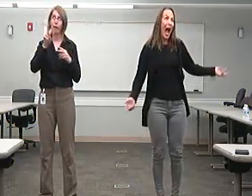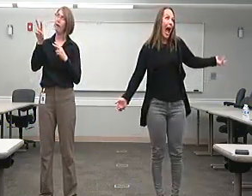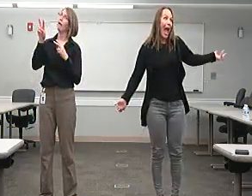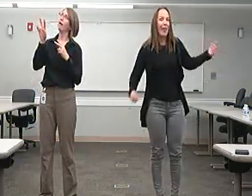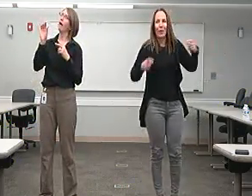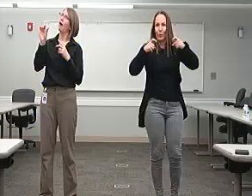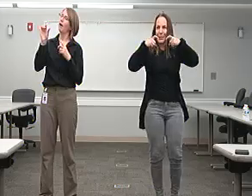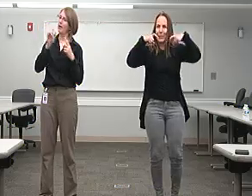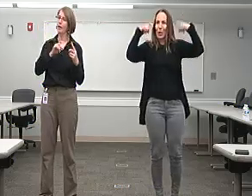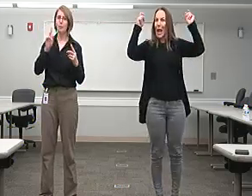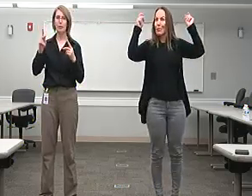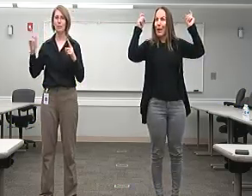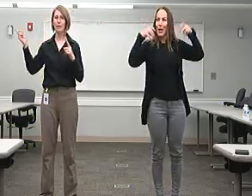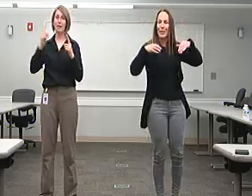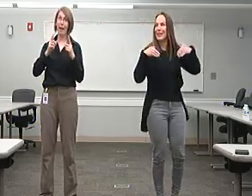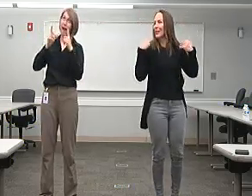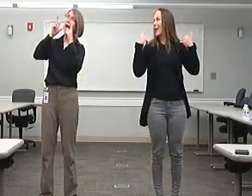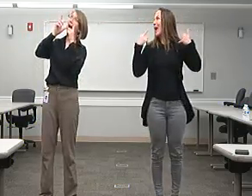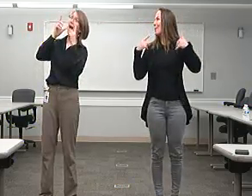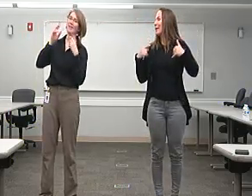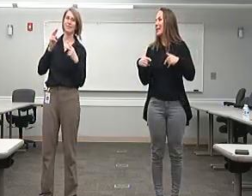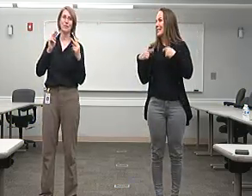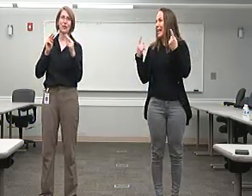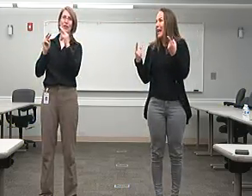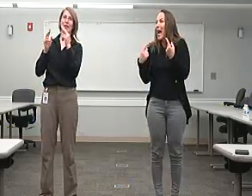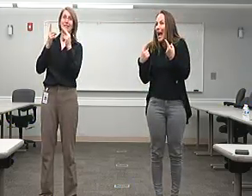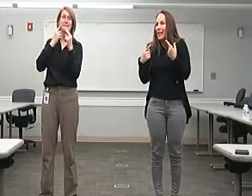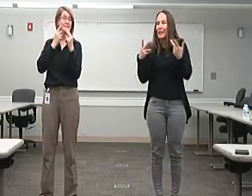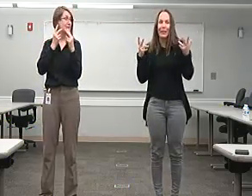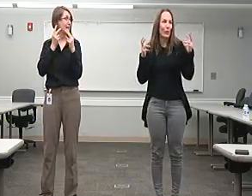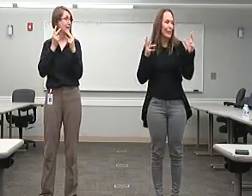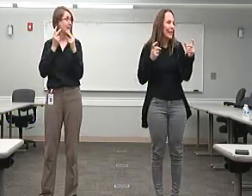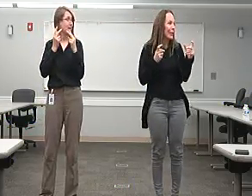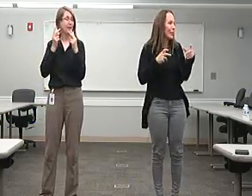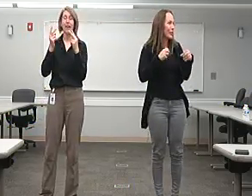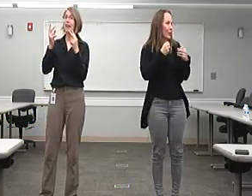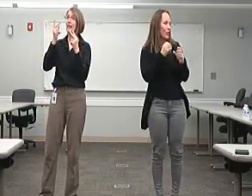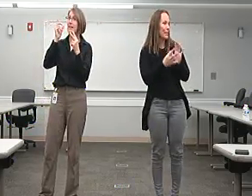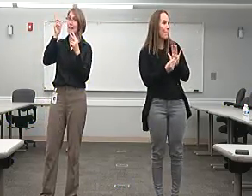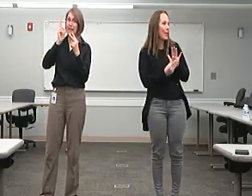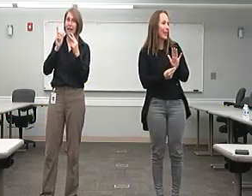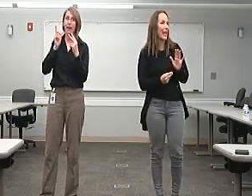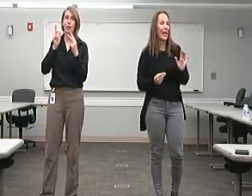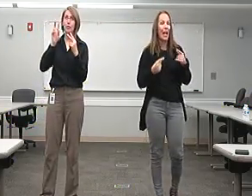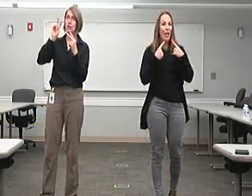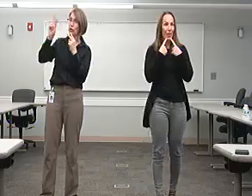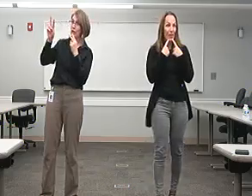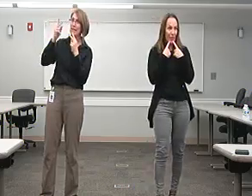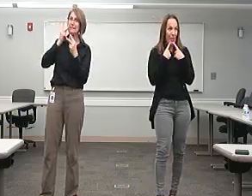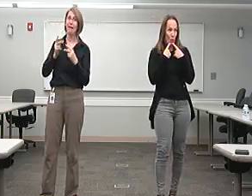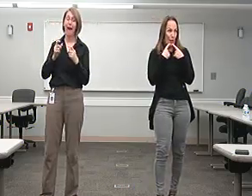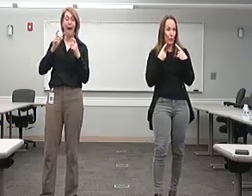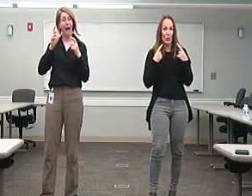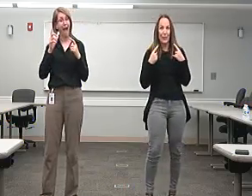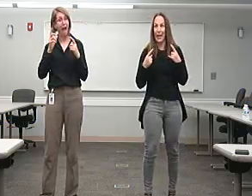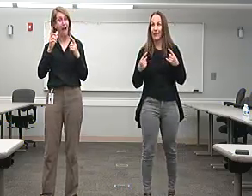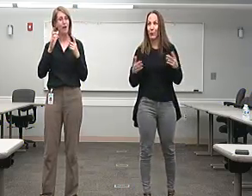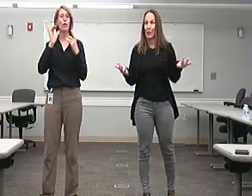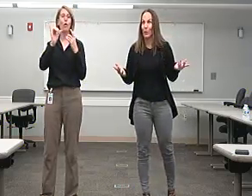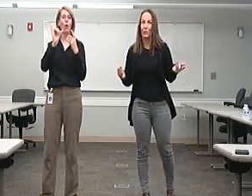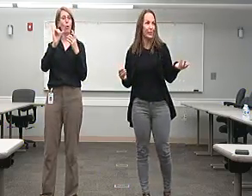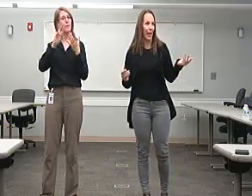their eyebrows and they look happy. They say hi. Leah couldn't hear it, so she's mimicking what it looks like for anyone to